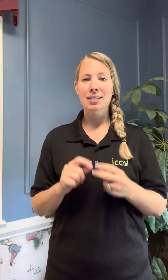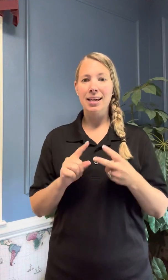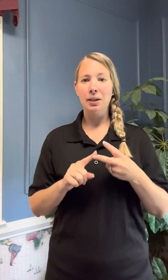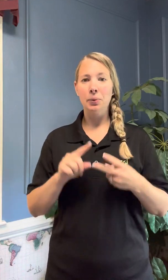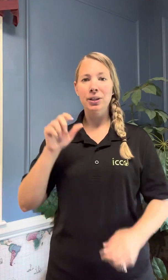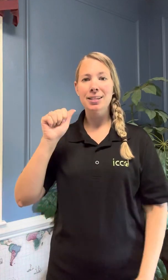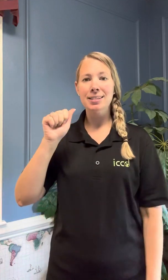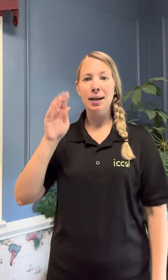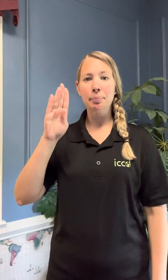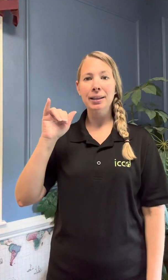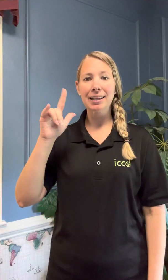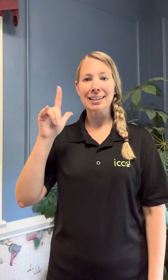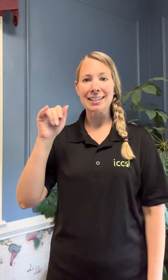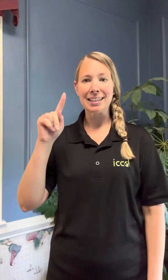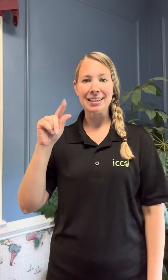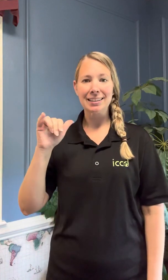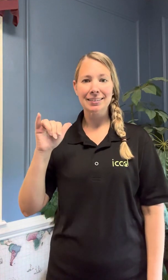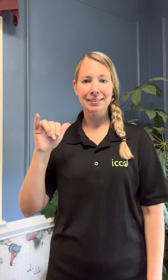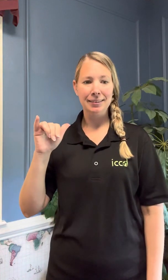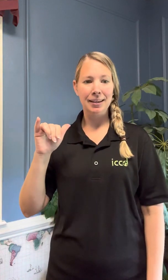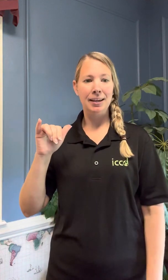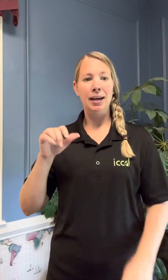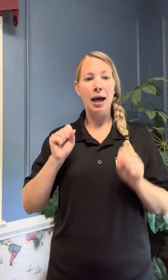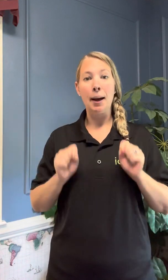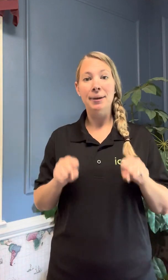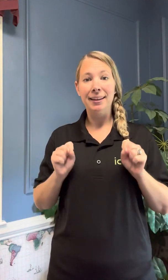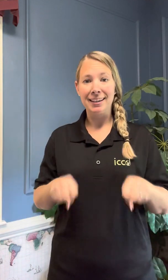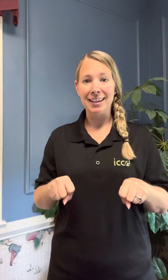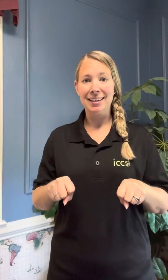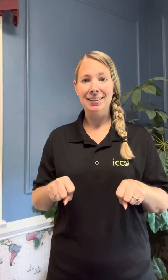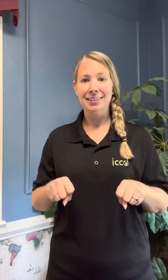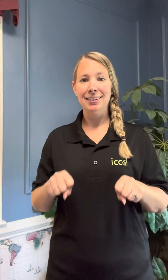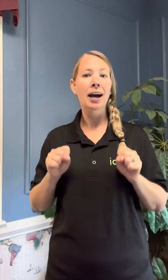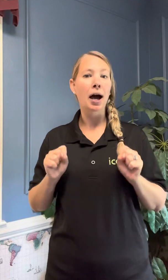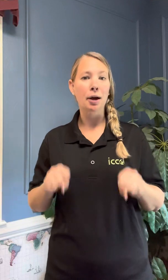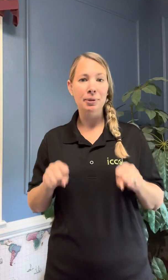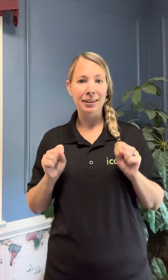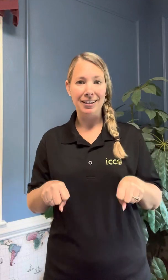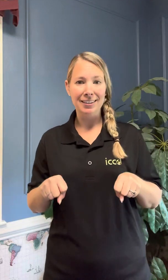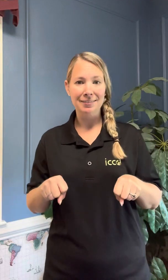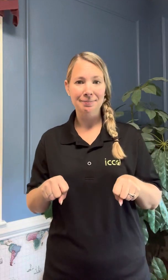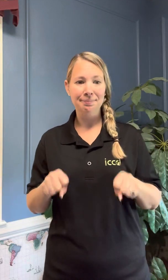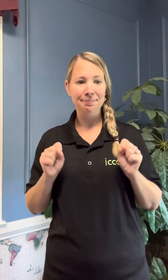Second word is ability. Ability. Ability.